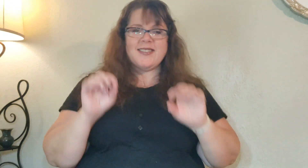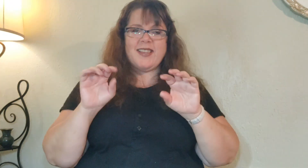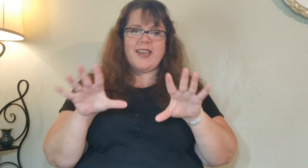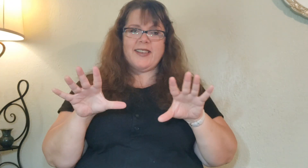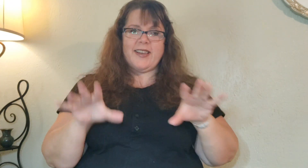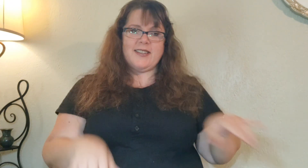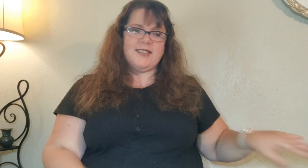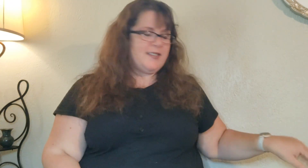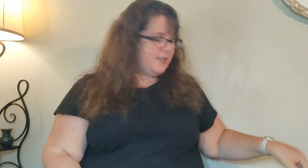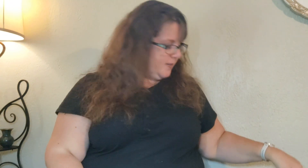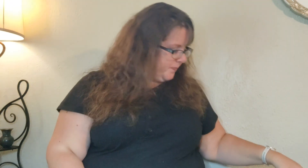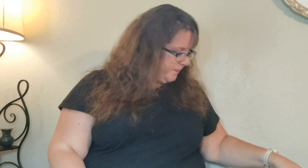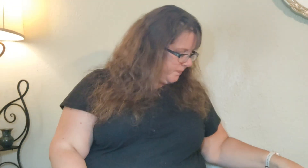the headlights.